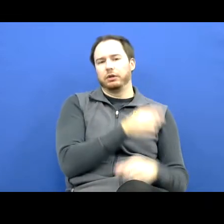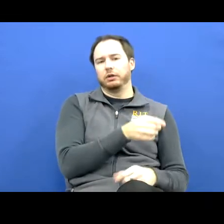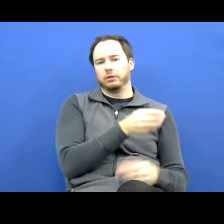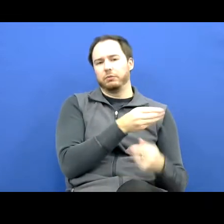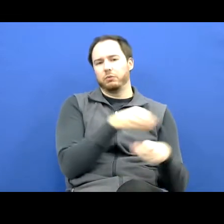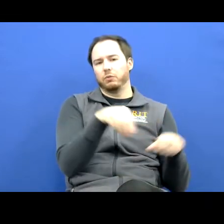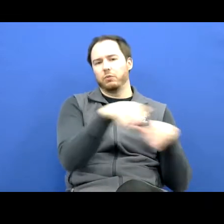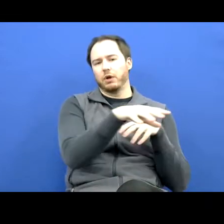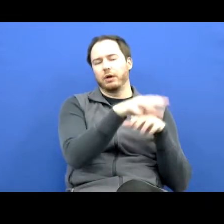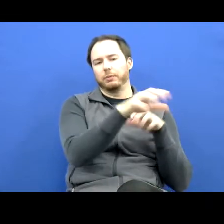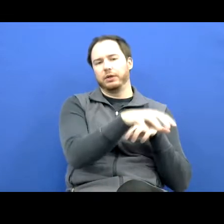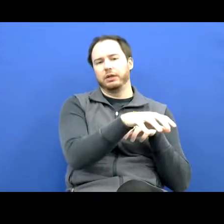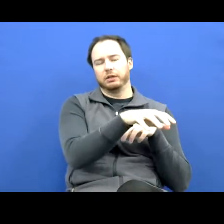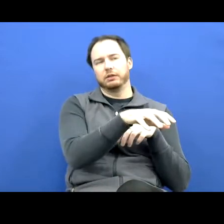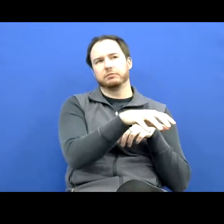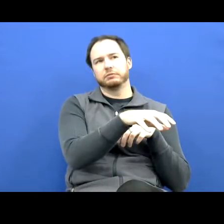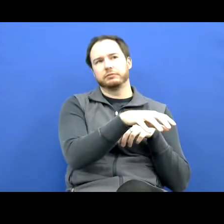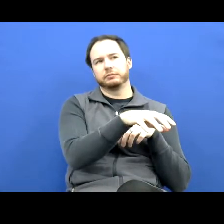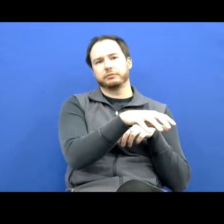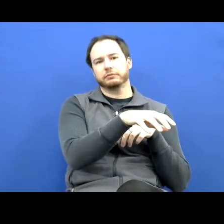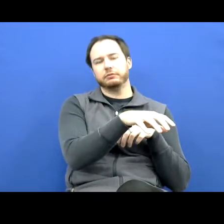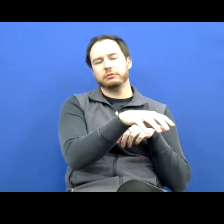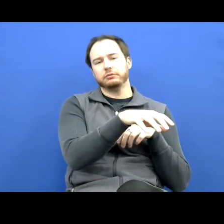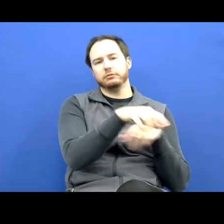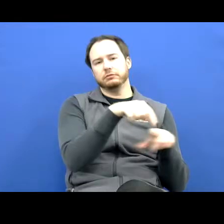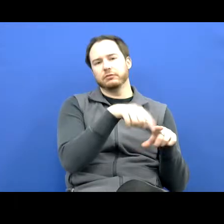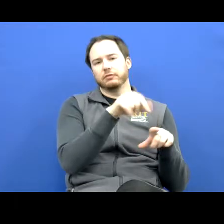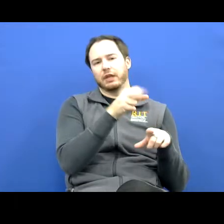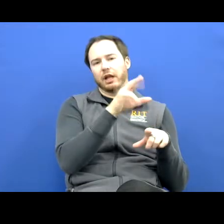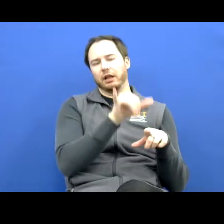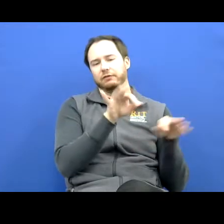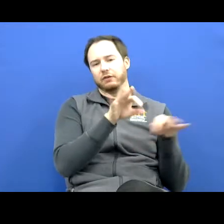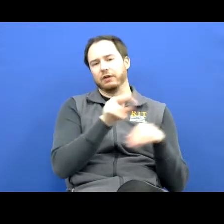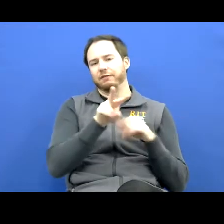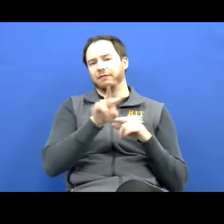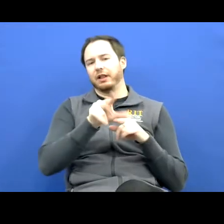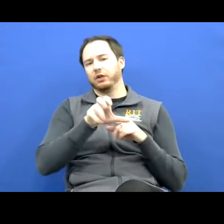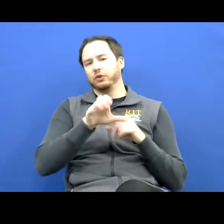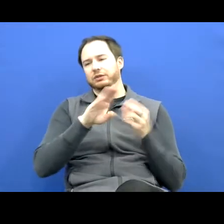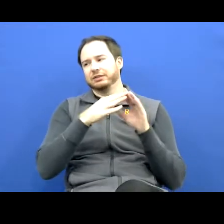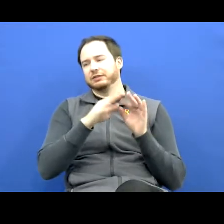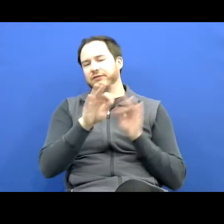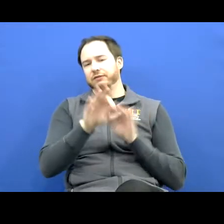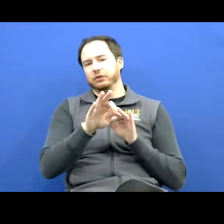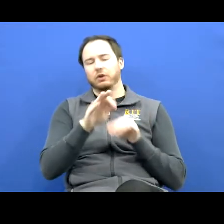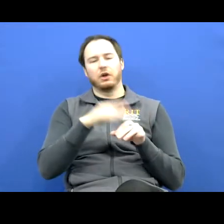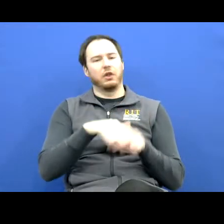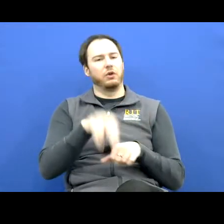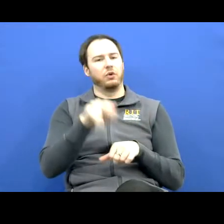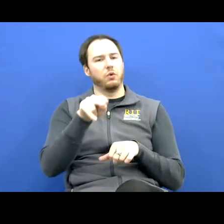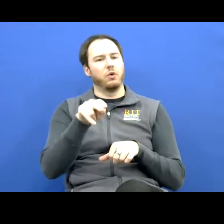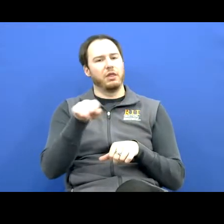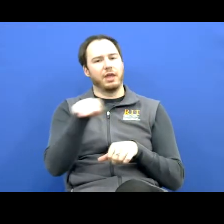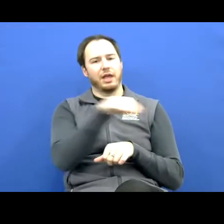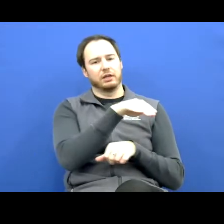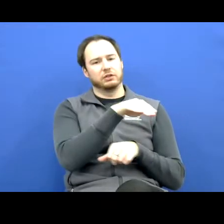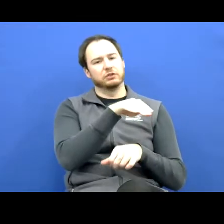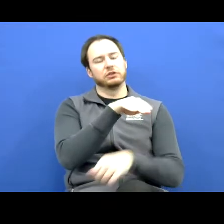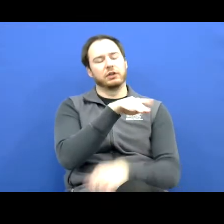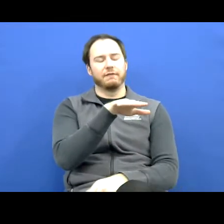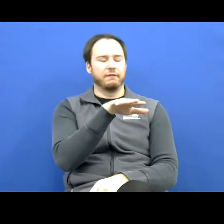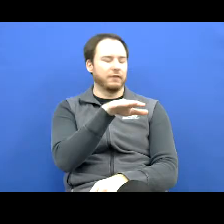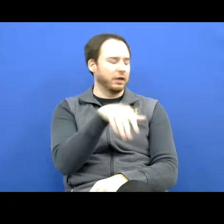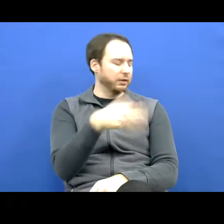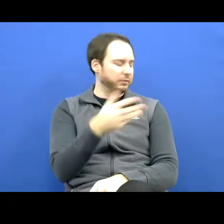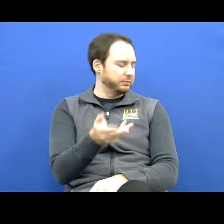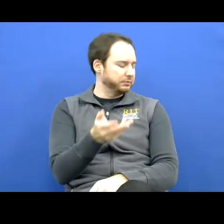properties between them, Ashley Furniture and Valley City Furniture along the north edge of